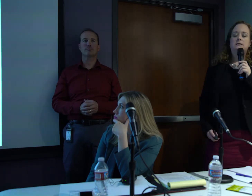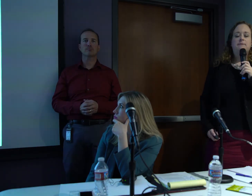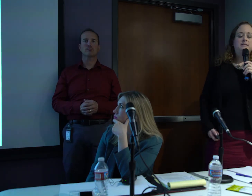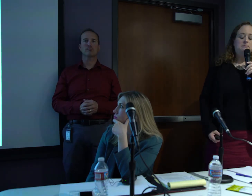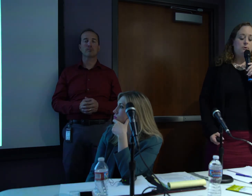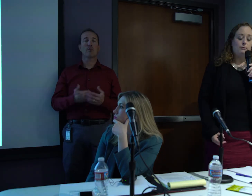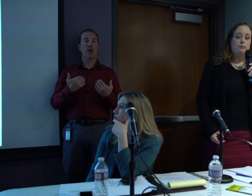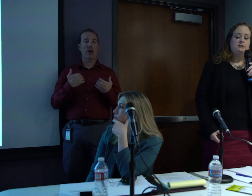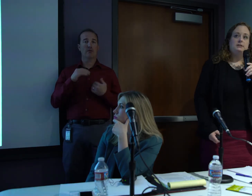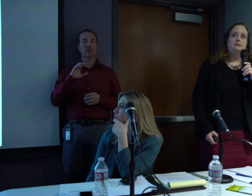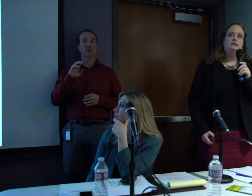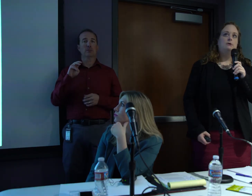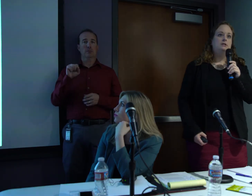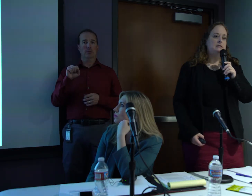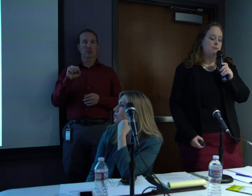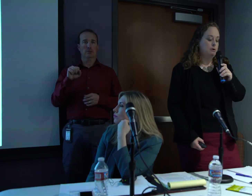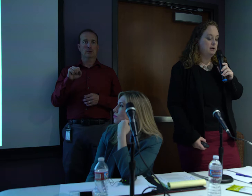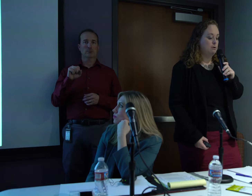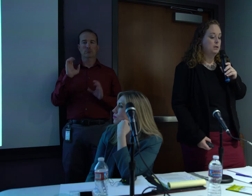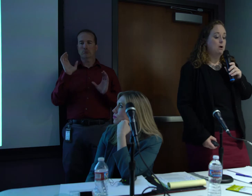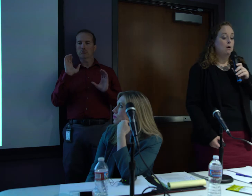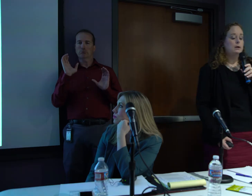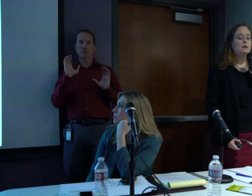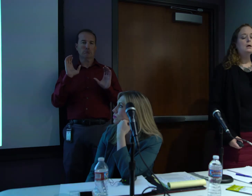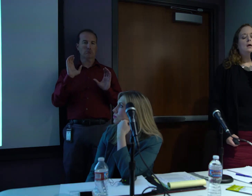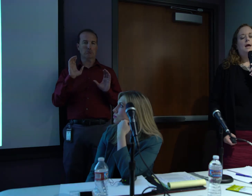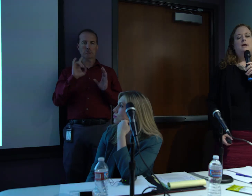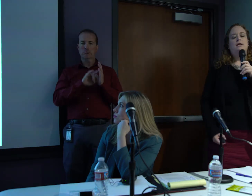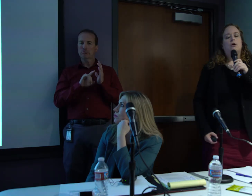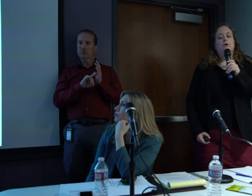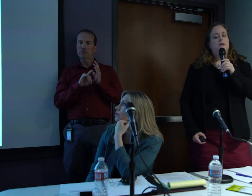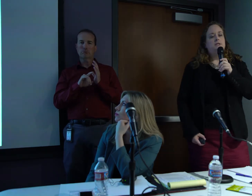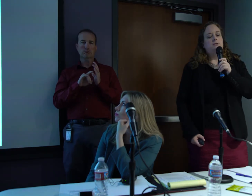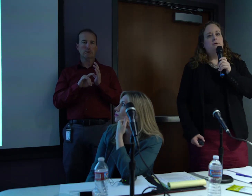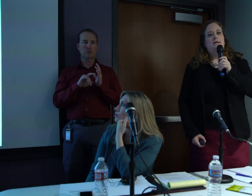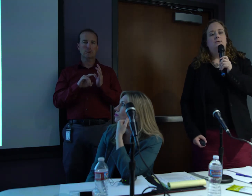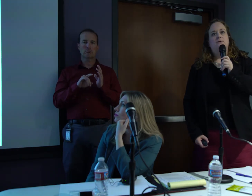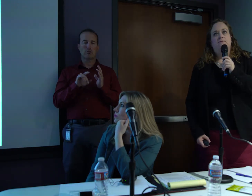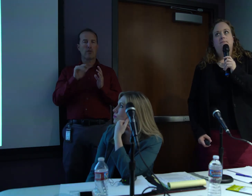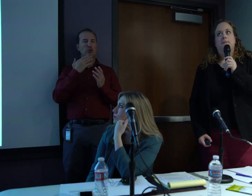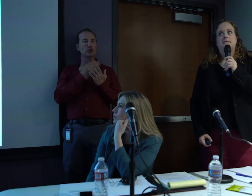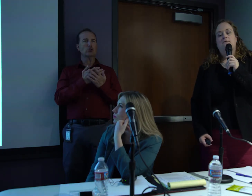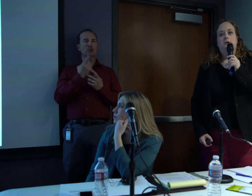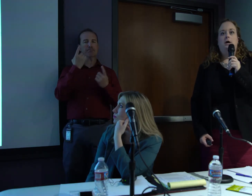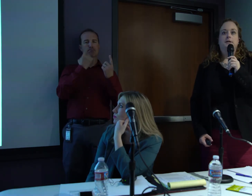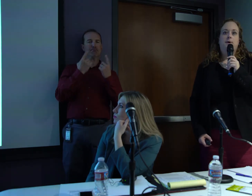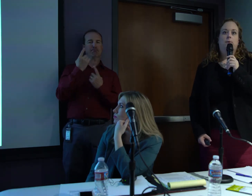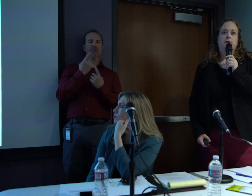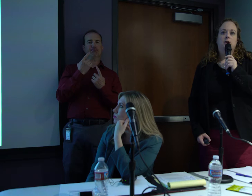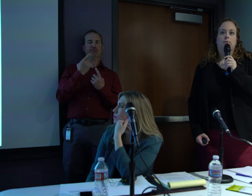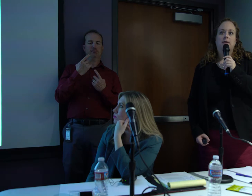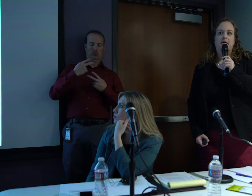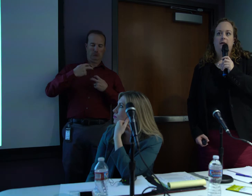There are CMS exploratory questions. These are questions that were created early on, and they are good questions to look at and to sort of self-judge